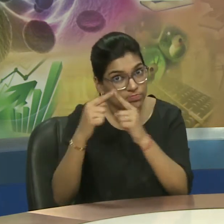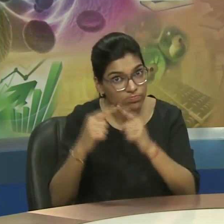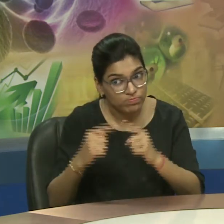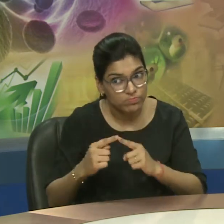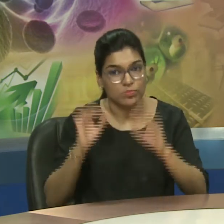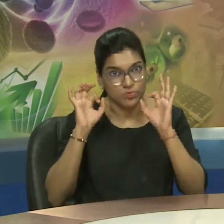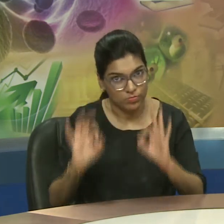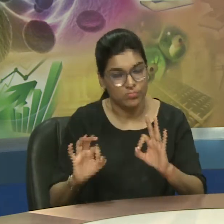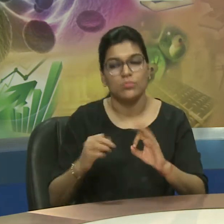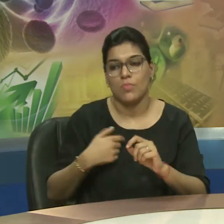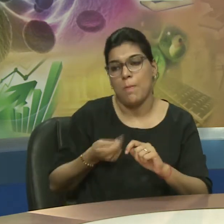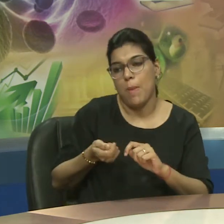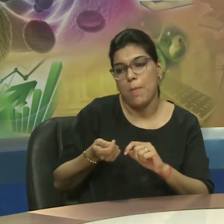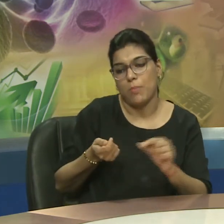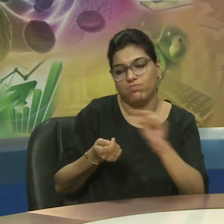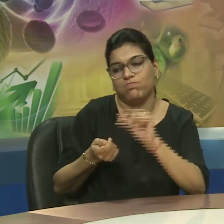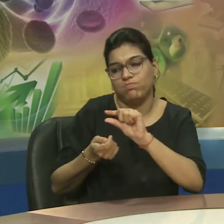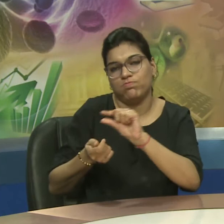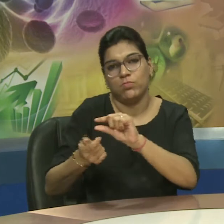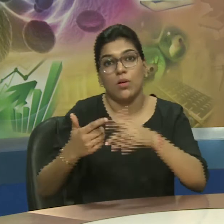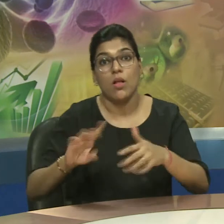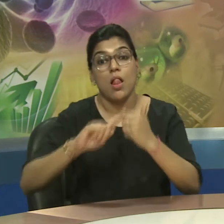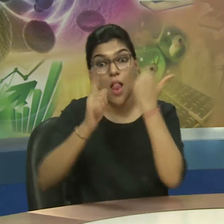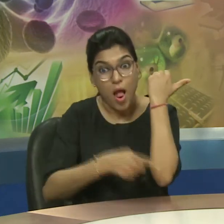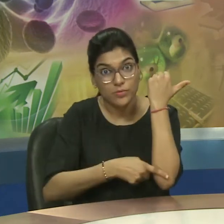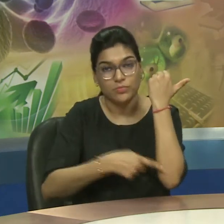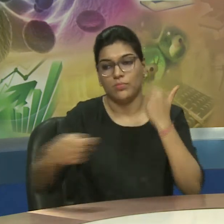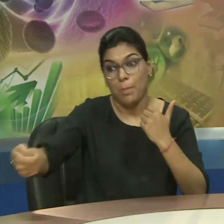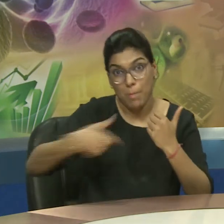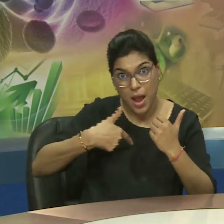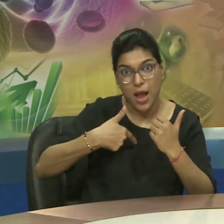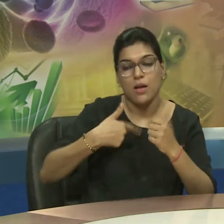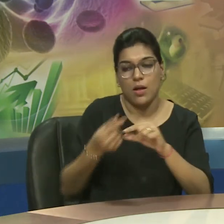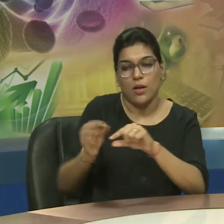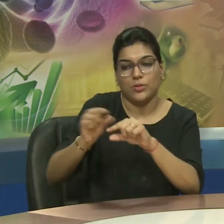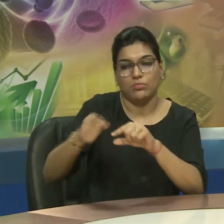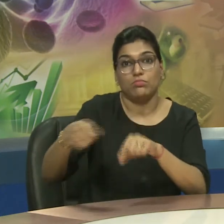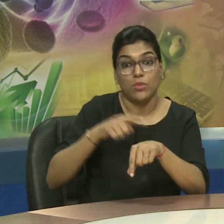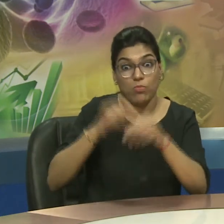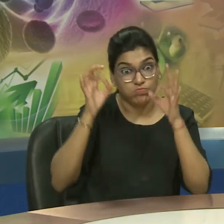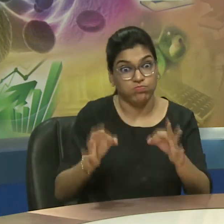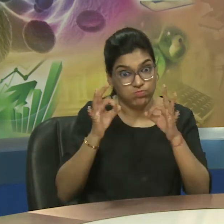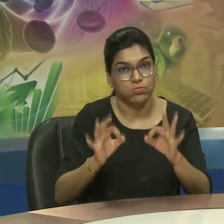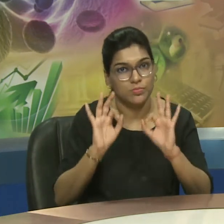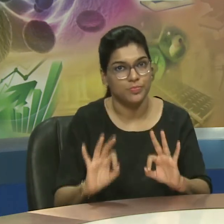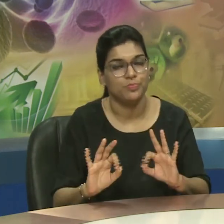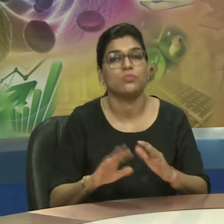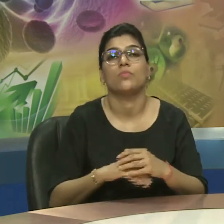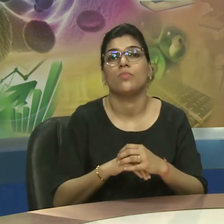insurable interest must exist both at the